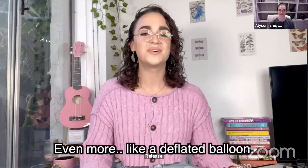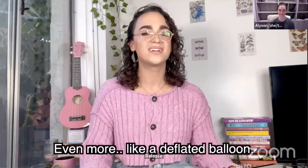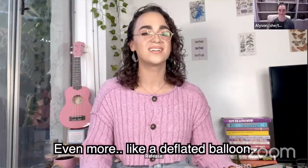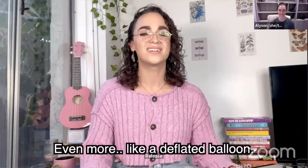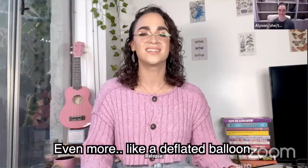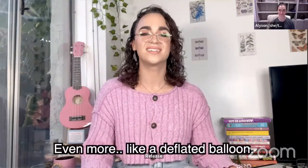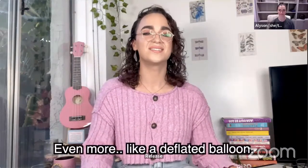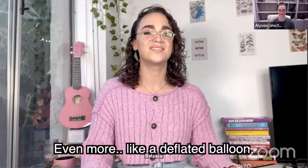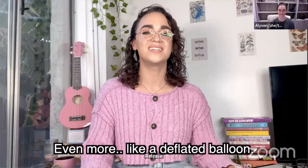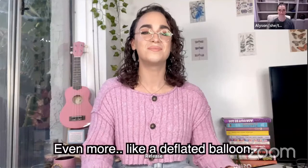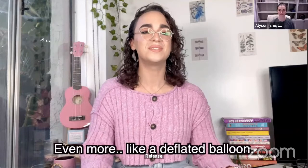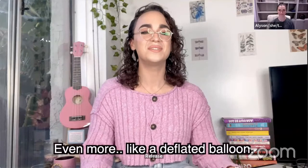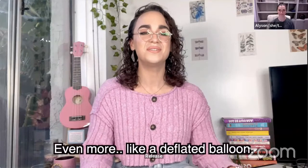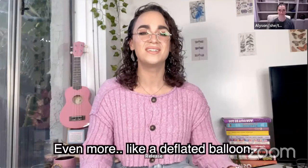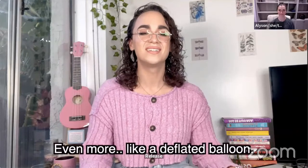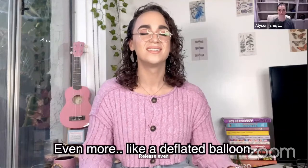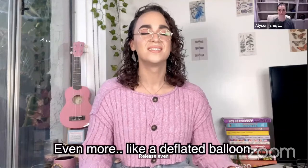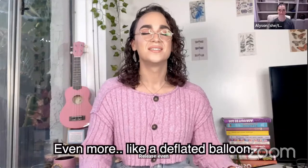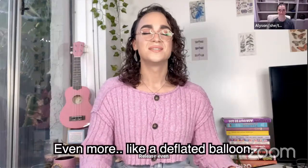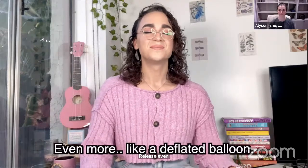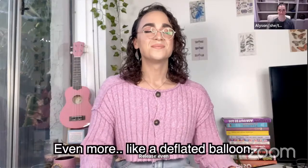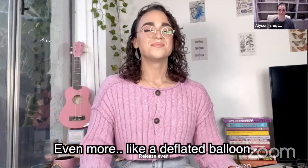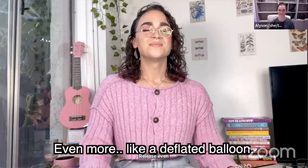Even more, like a deflated balloon.